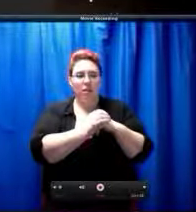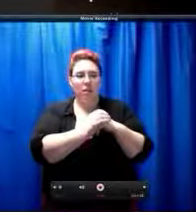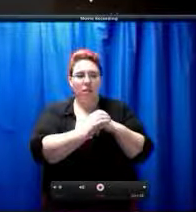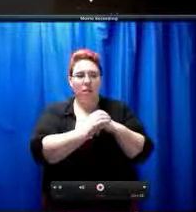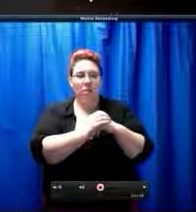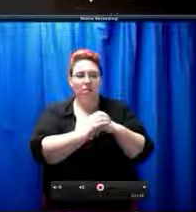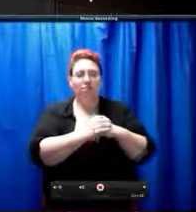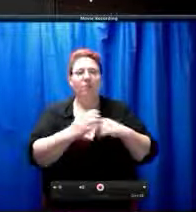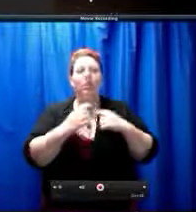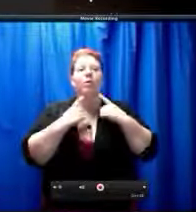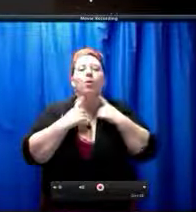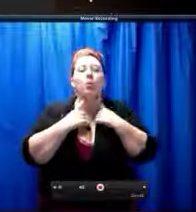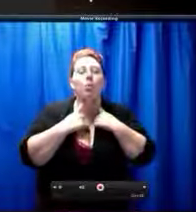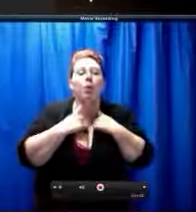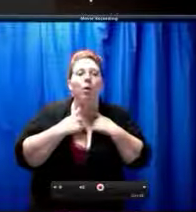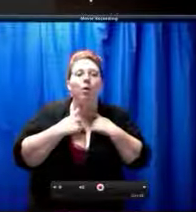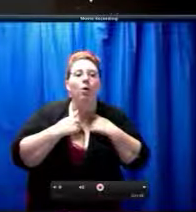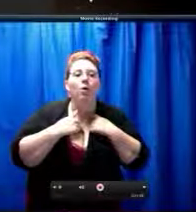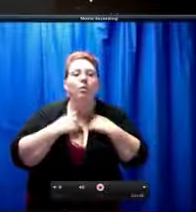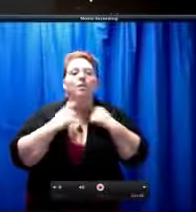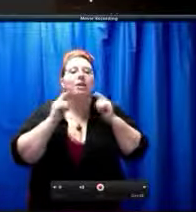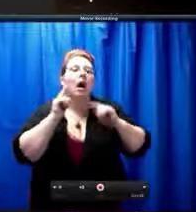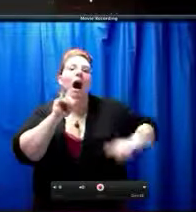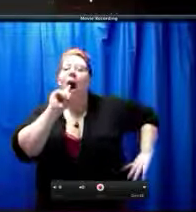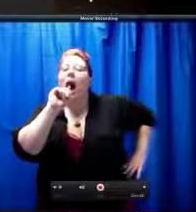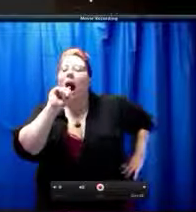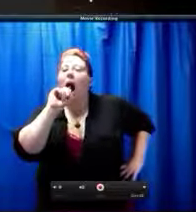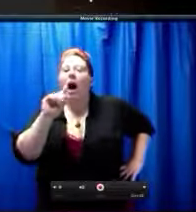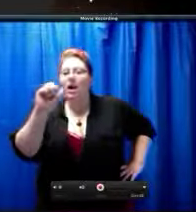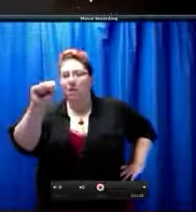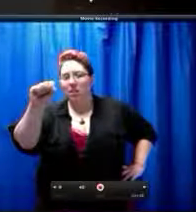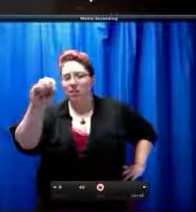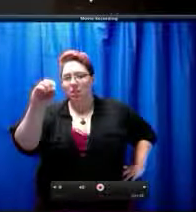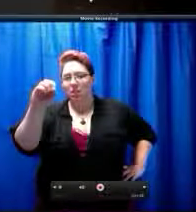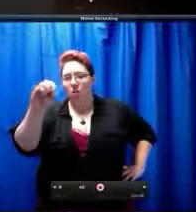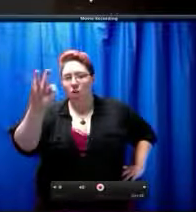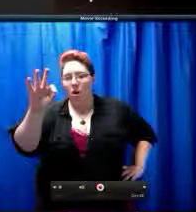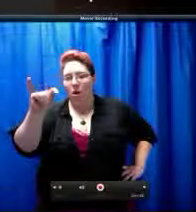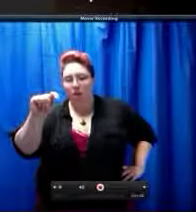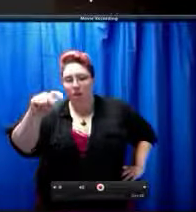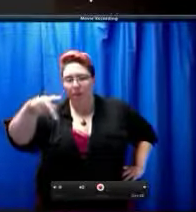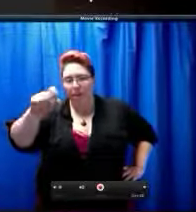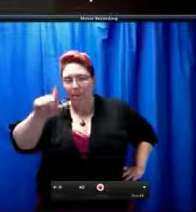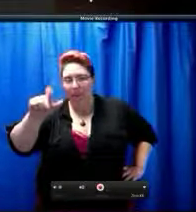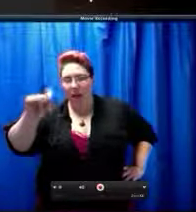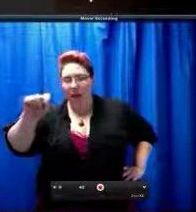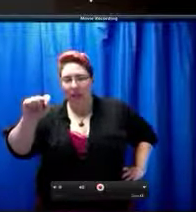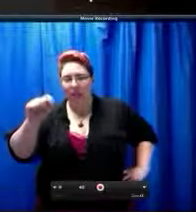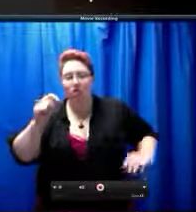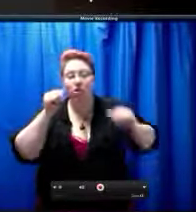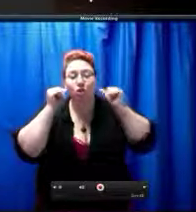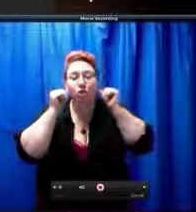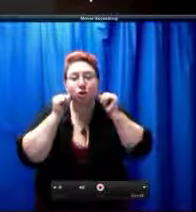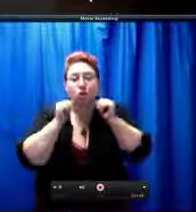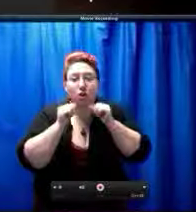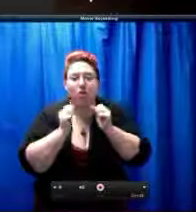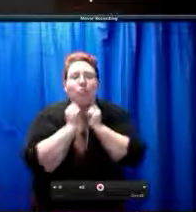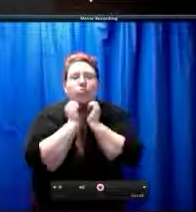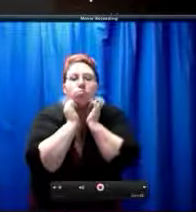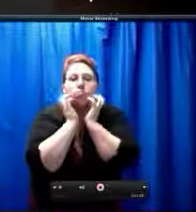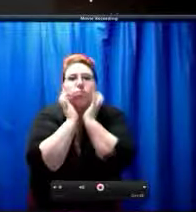palate, your tongue, sometimes the jaw, it spreads around. So it's not a very pretty sight and something that